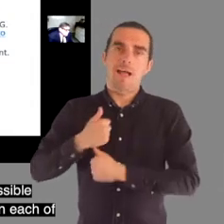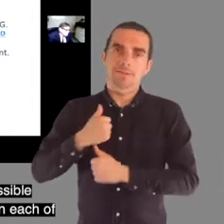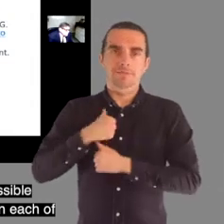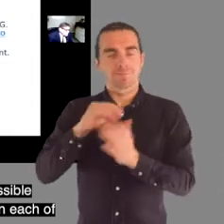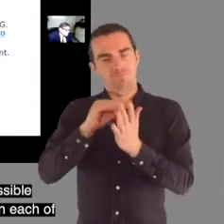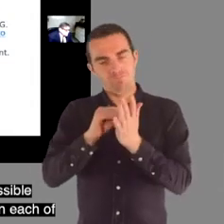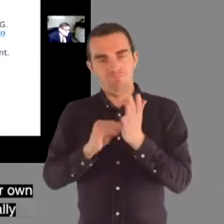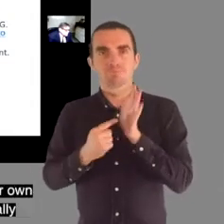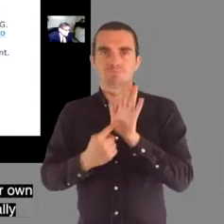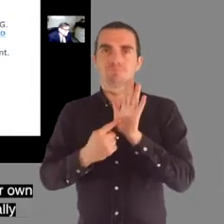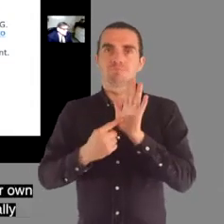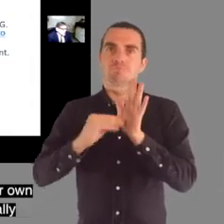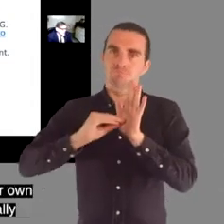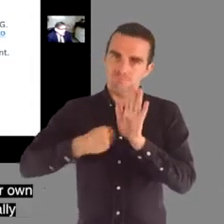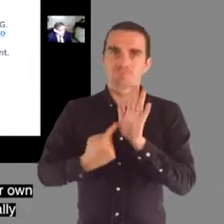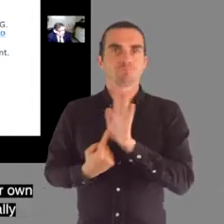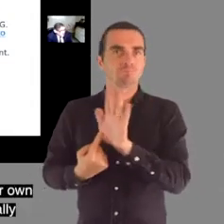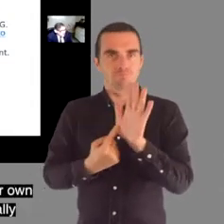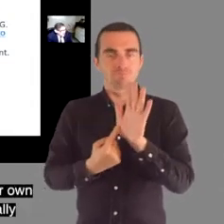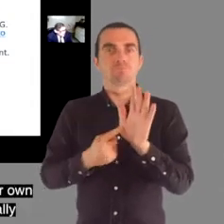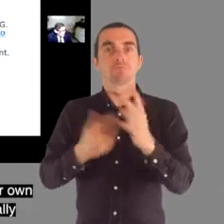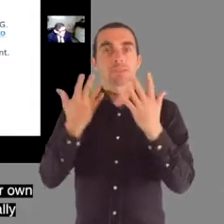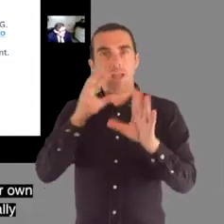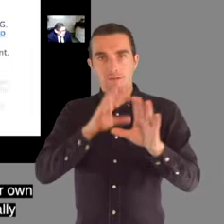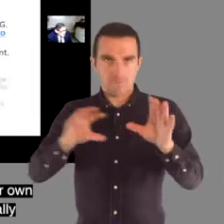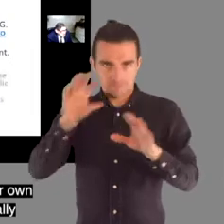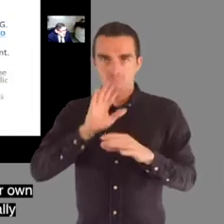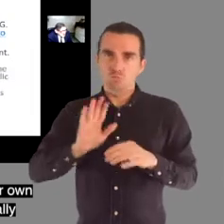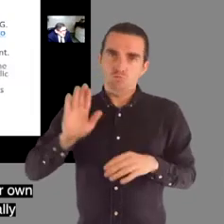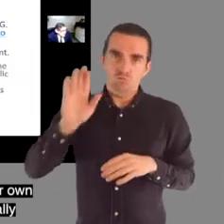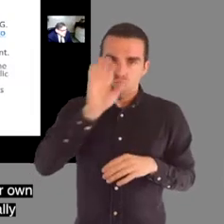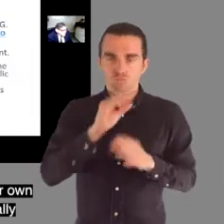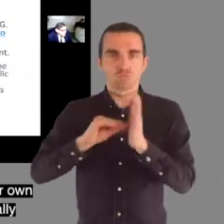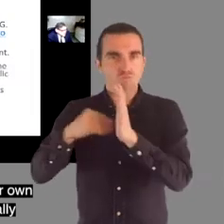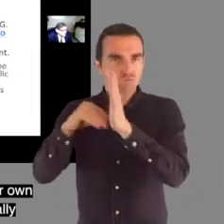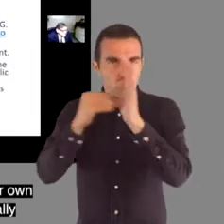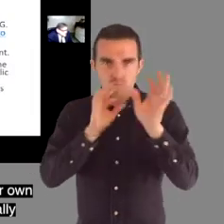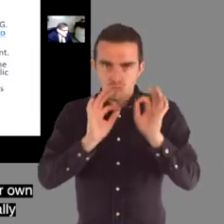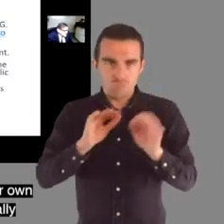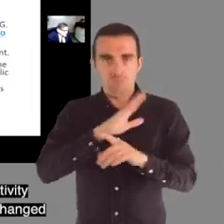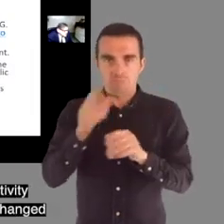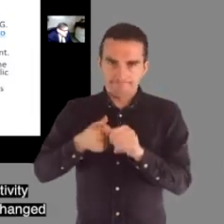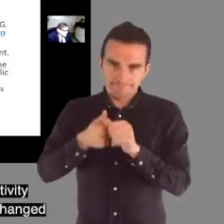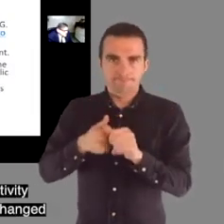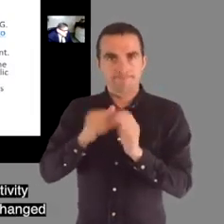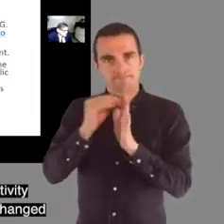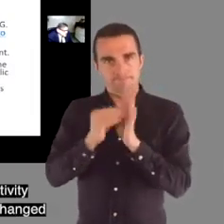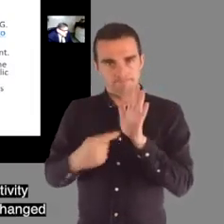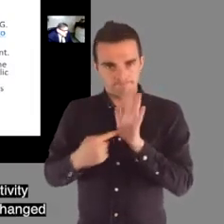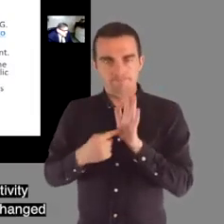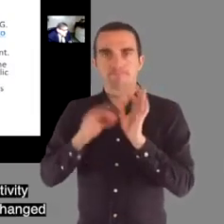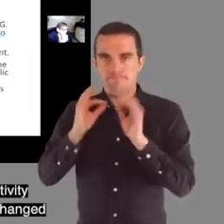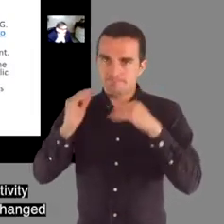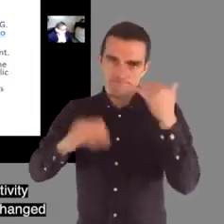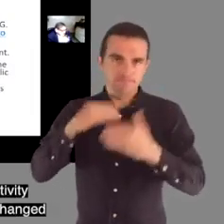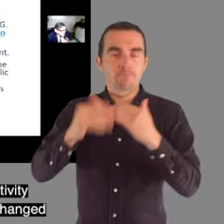law, and then each 10 provinces enacted their own versions of it. And this is really important, that this type